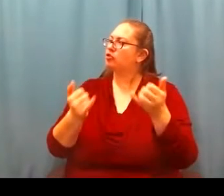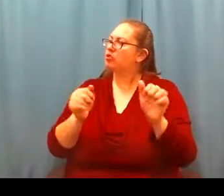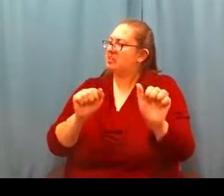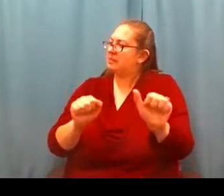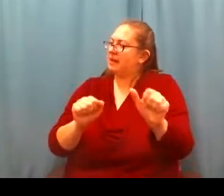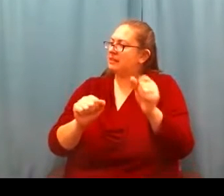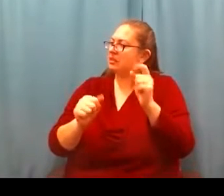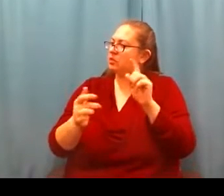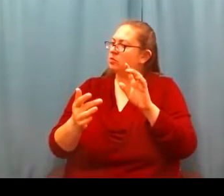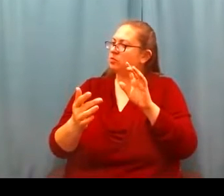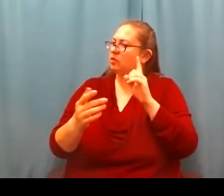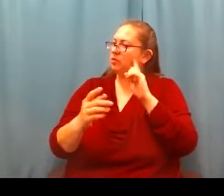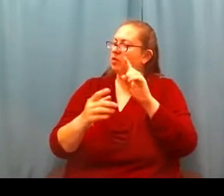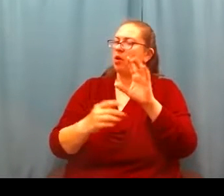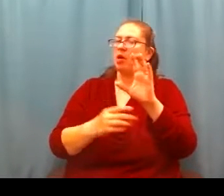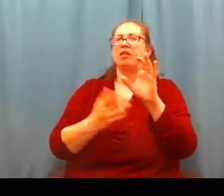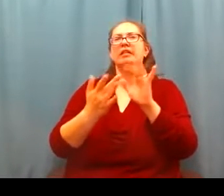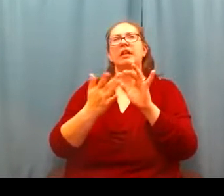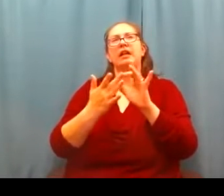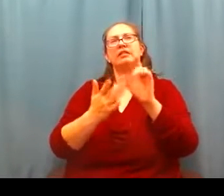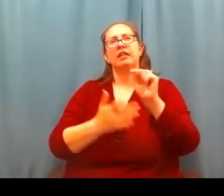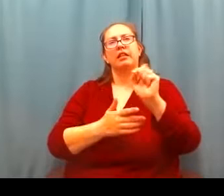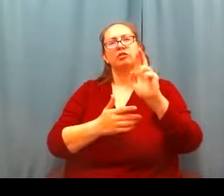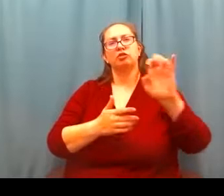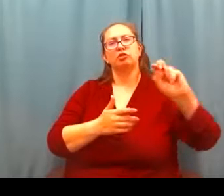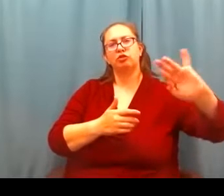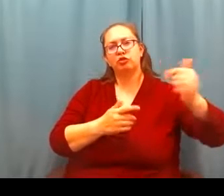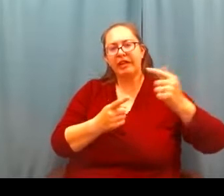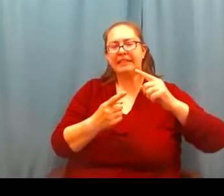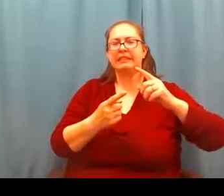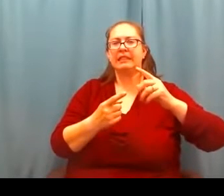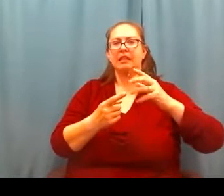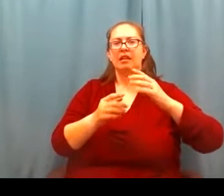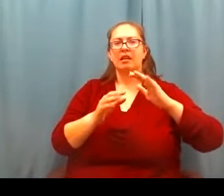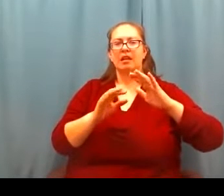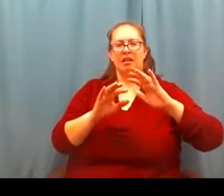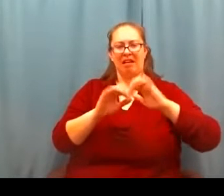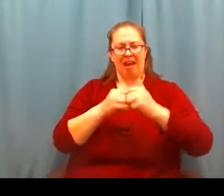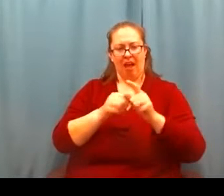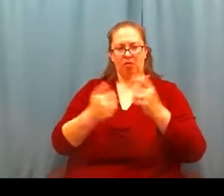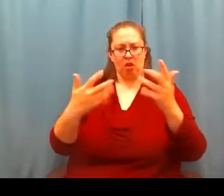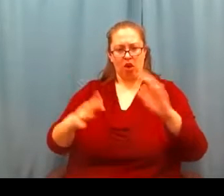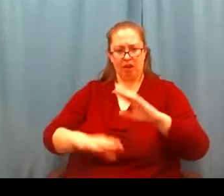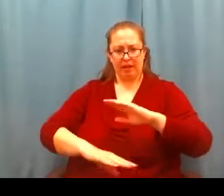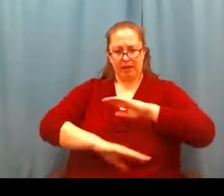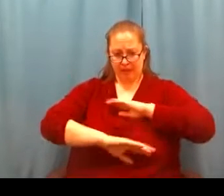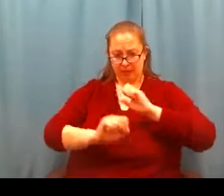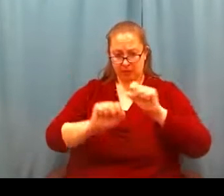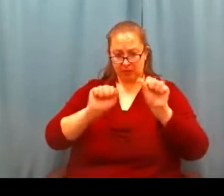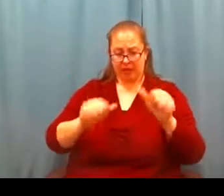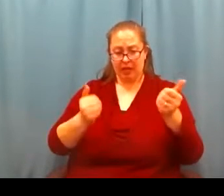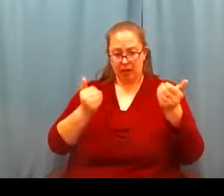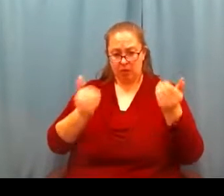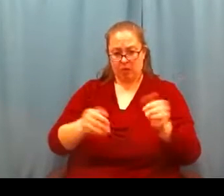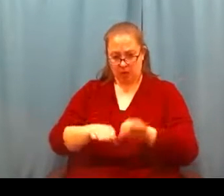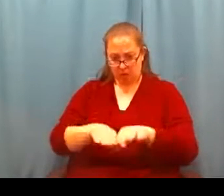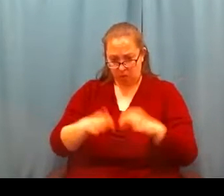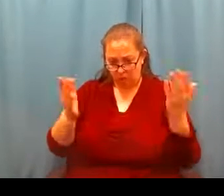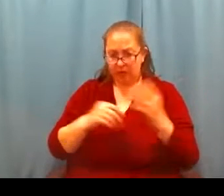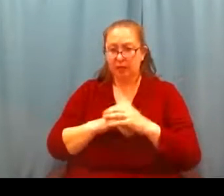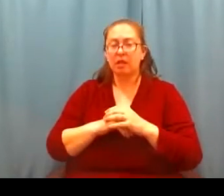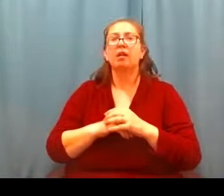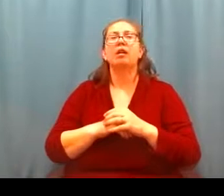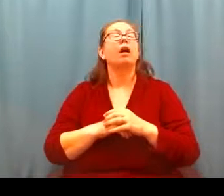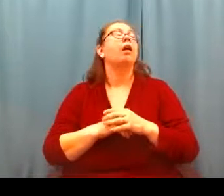that? Can you explain how contact tracing capacity has already been met to support reopening? So contact tracing is a